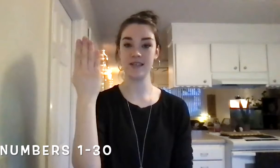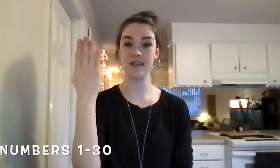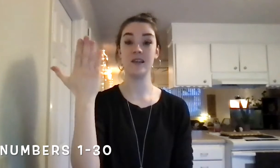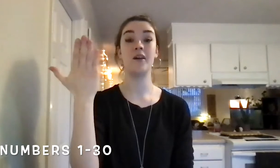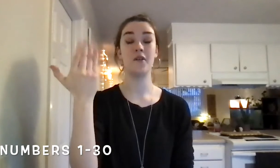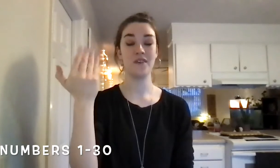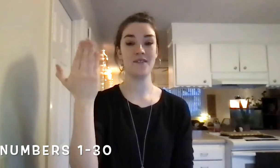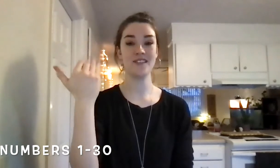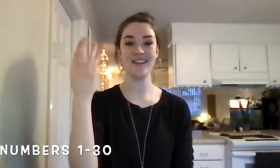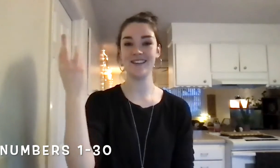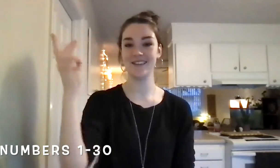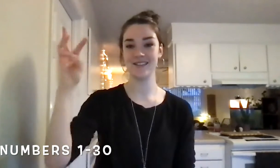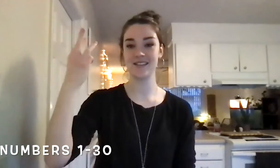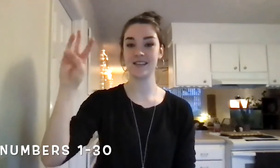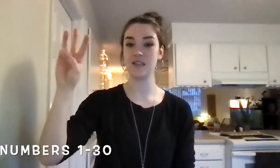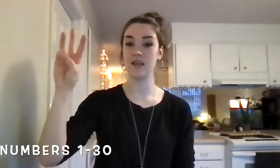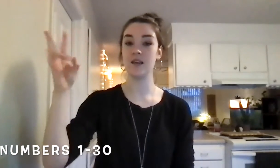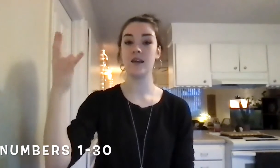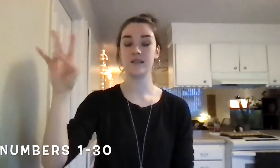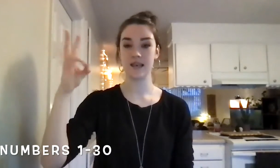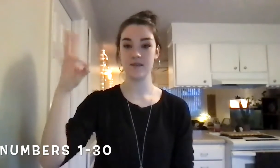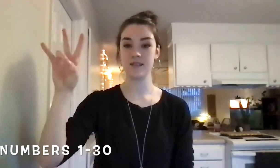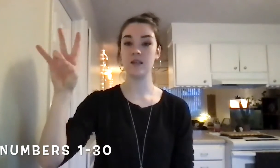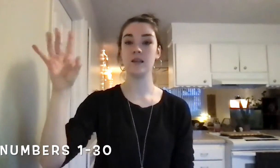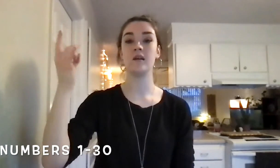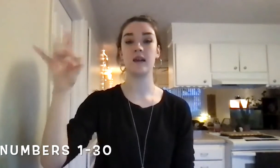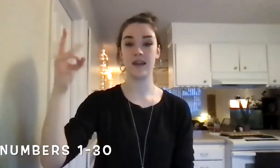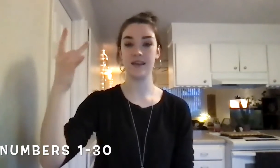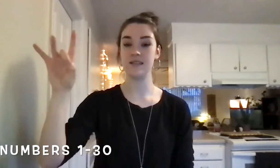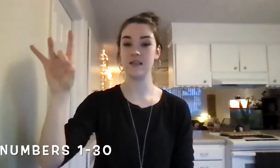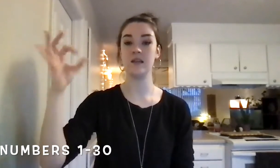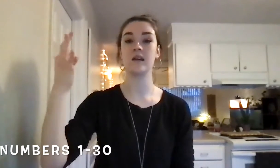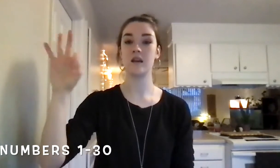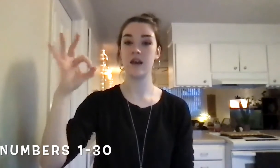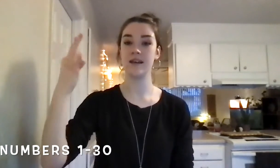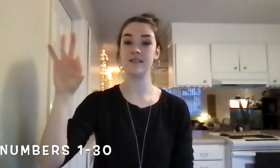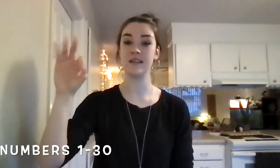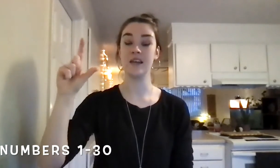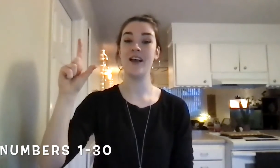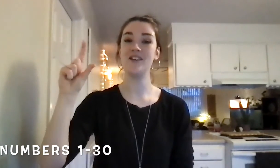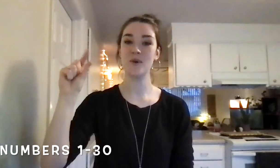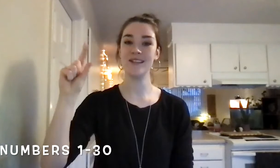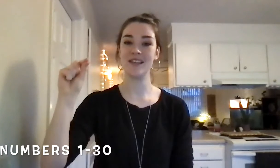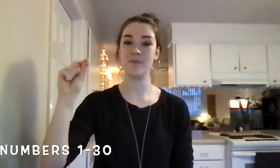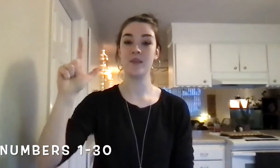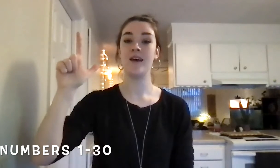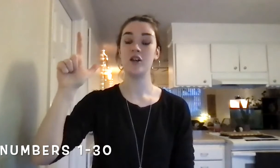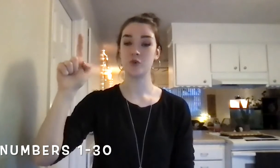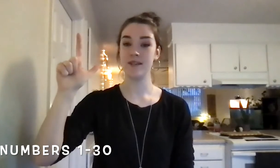14, 15, 16, 17, 18, 19, 20,